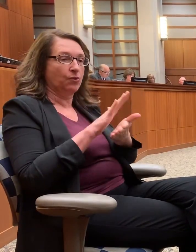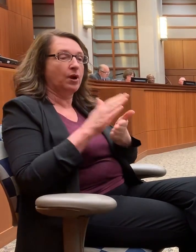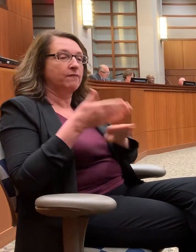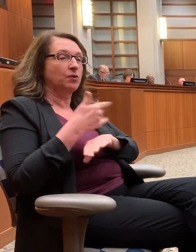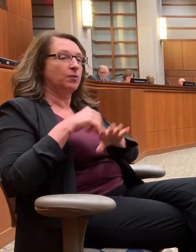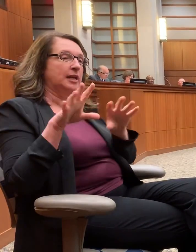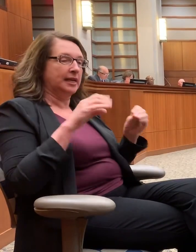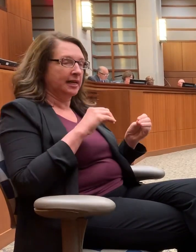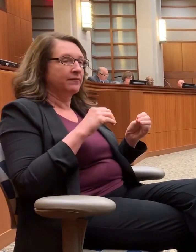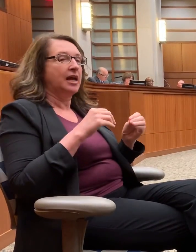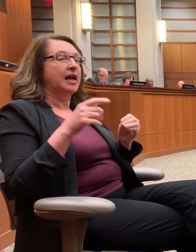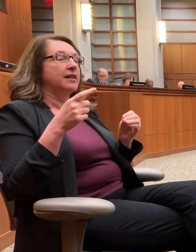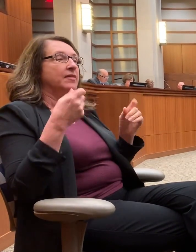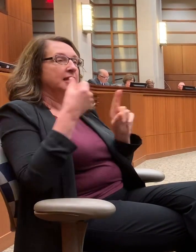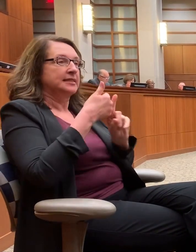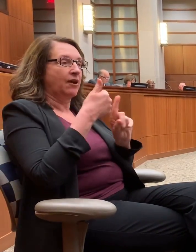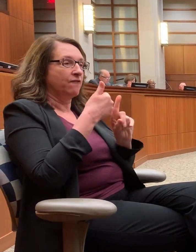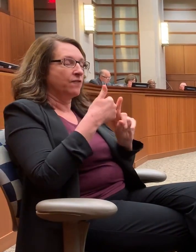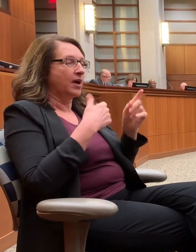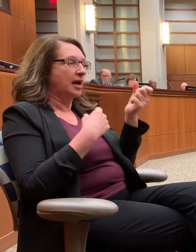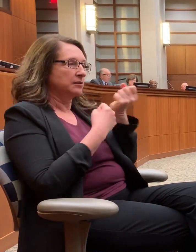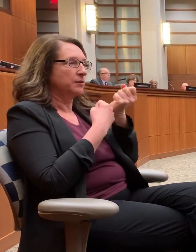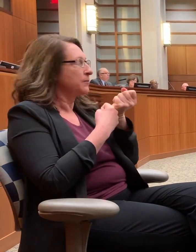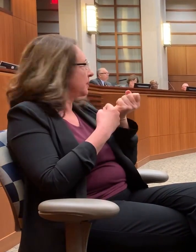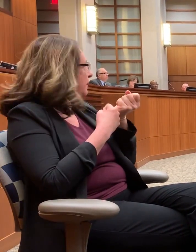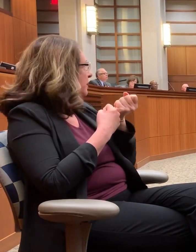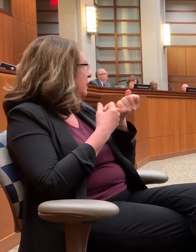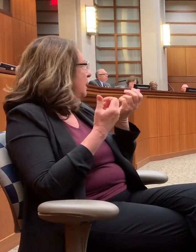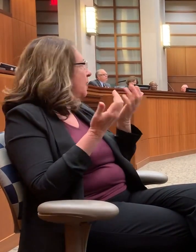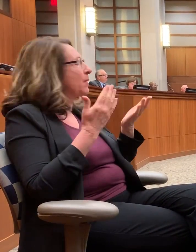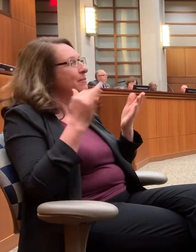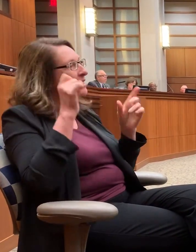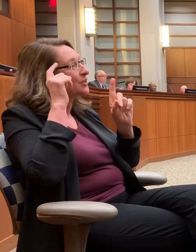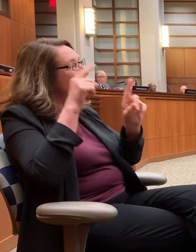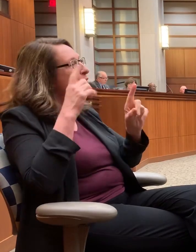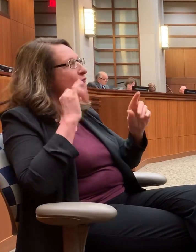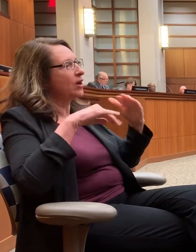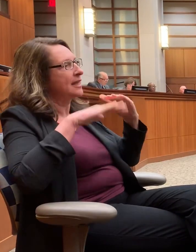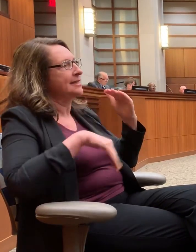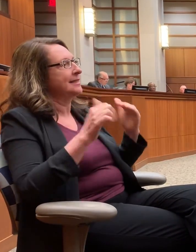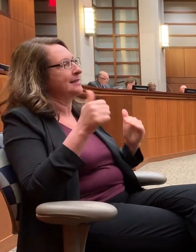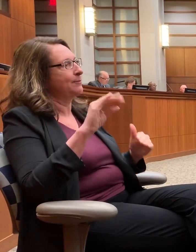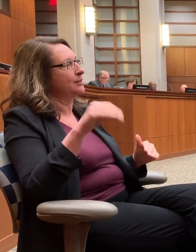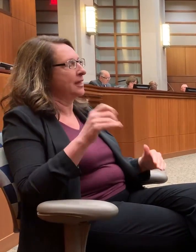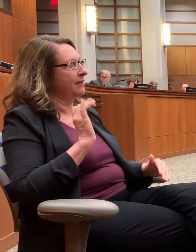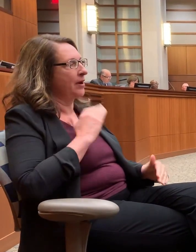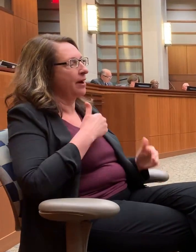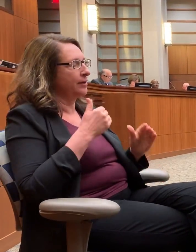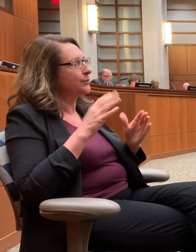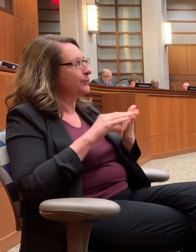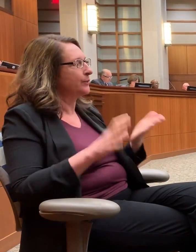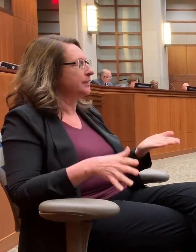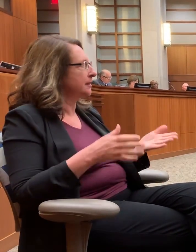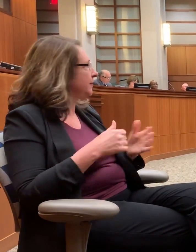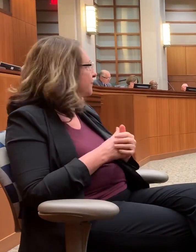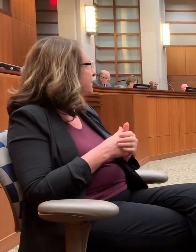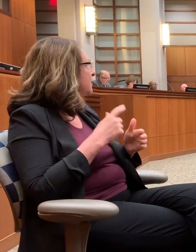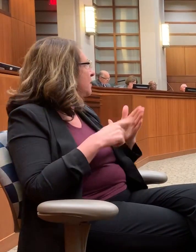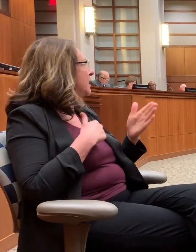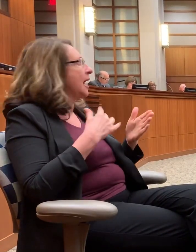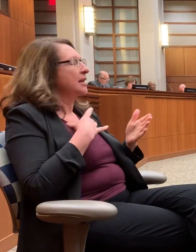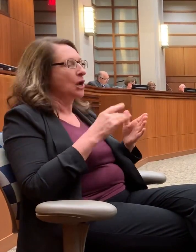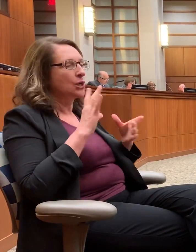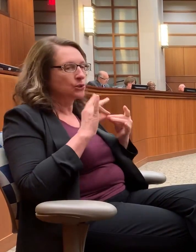leave, self-advocating is probably a goal for less than 10% of our class, of our students. What I'd like to